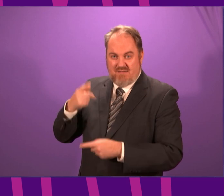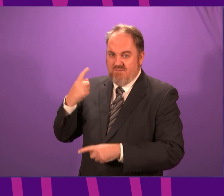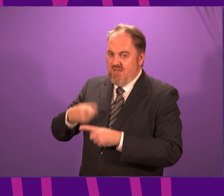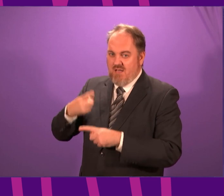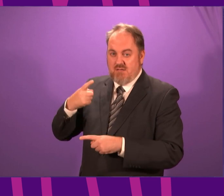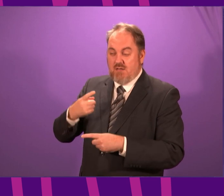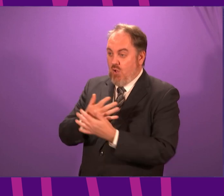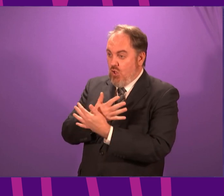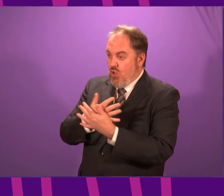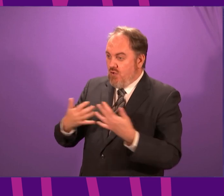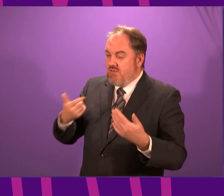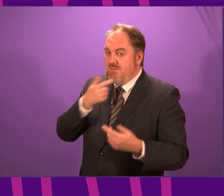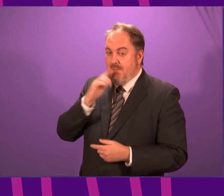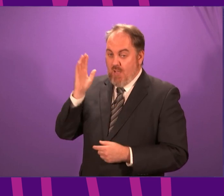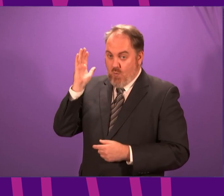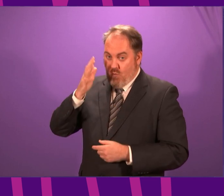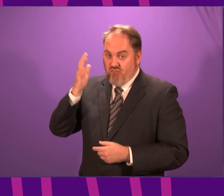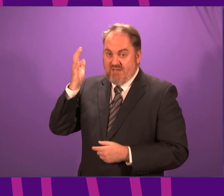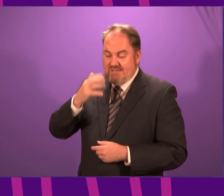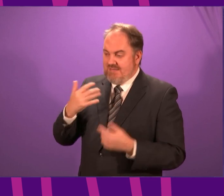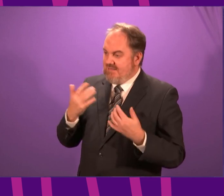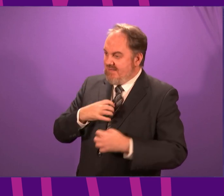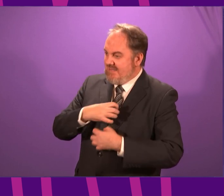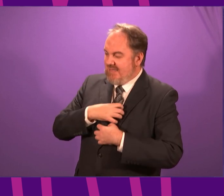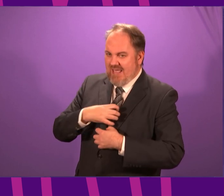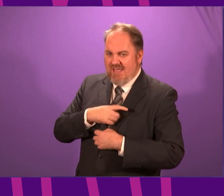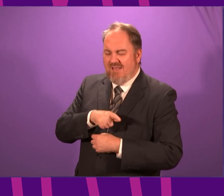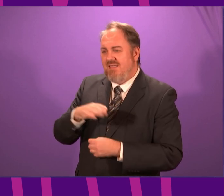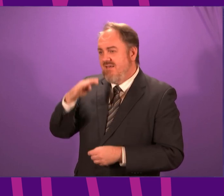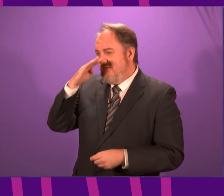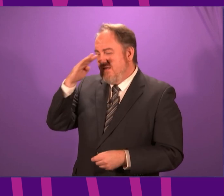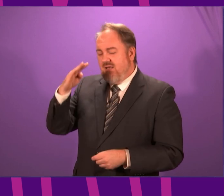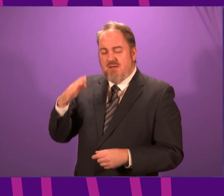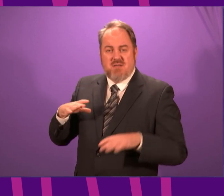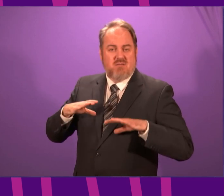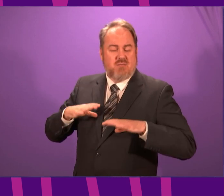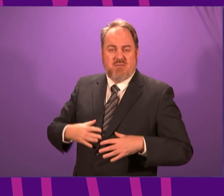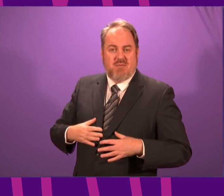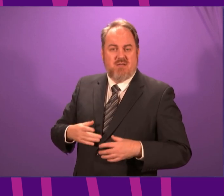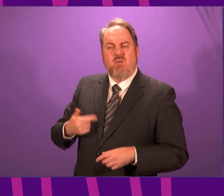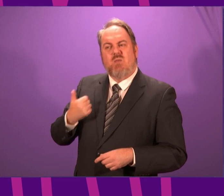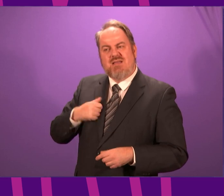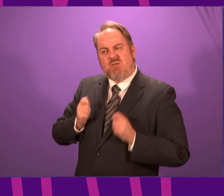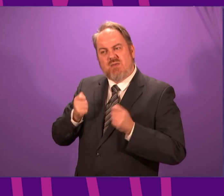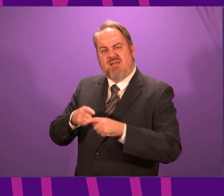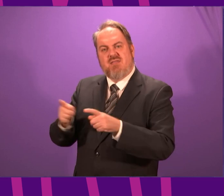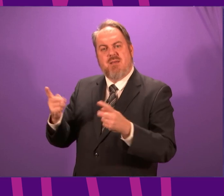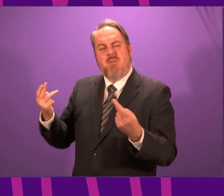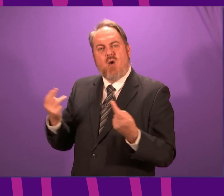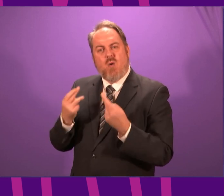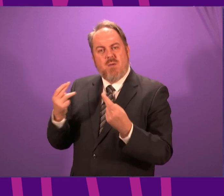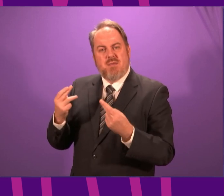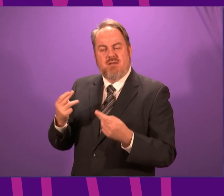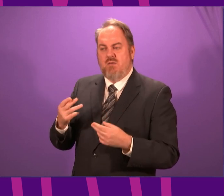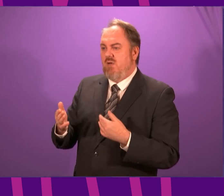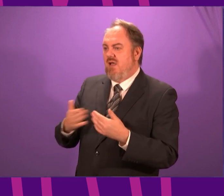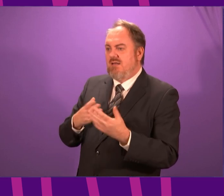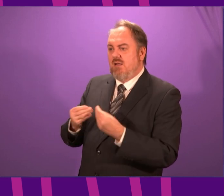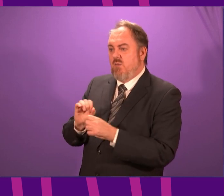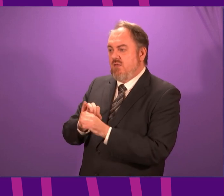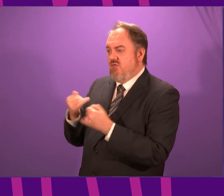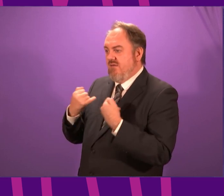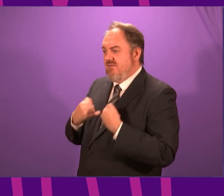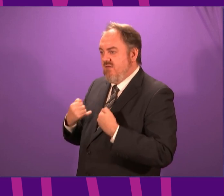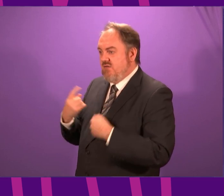are scared out there. People are worried. And people are tired. And I think they need hope. We cannot tackle one health emergency